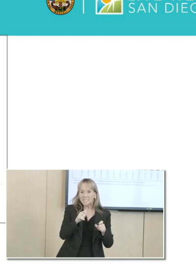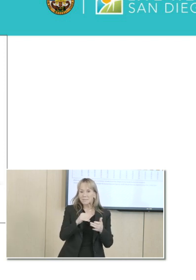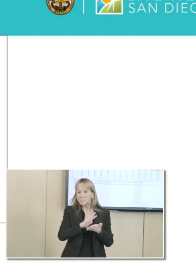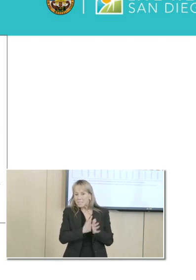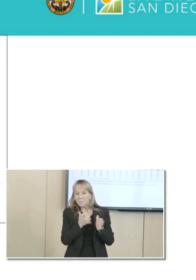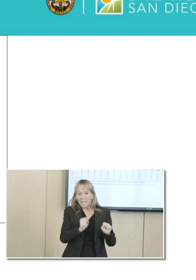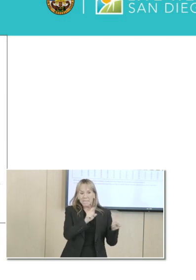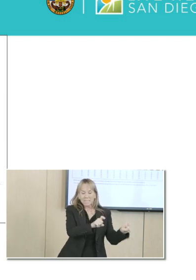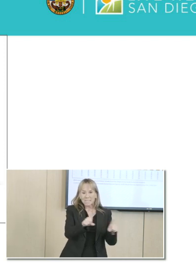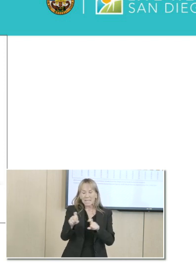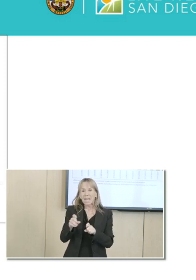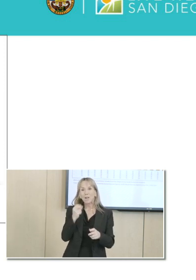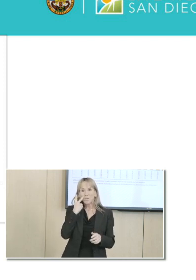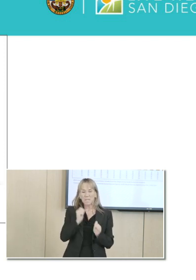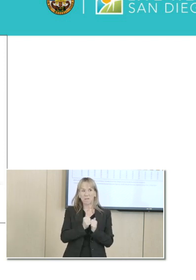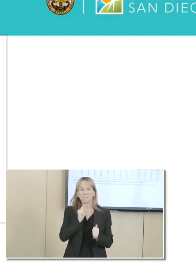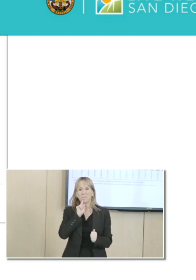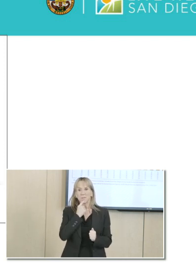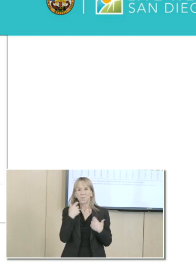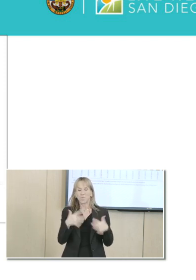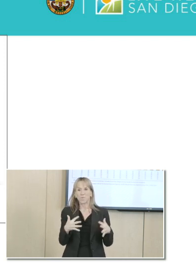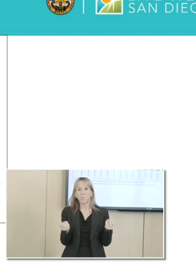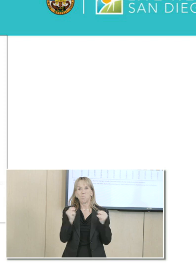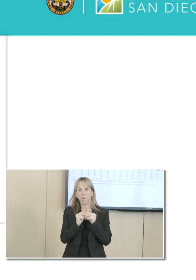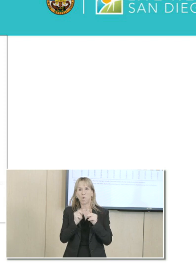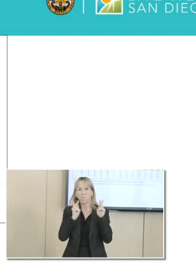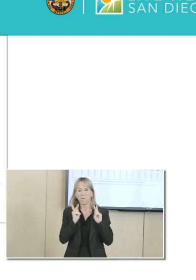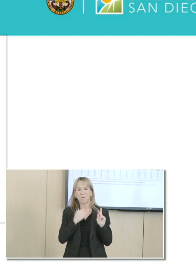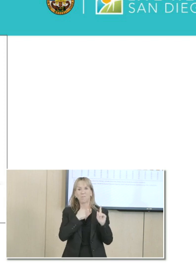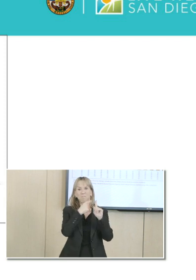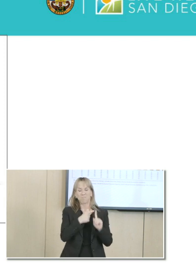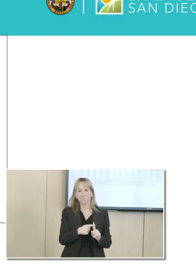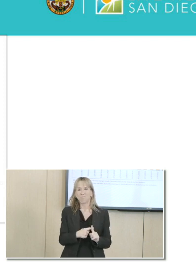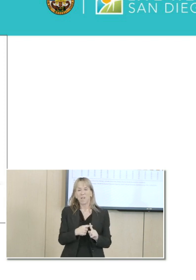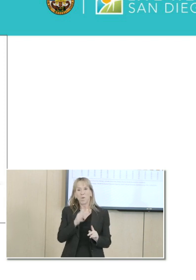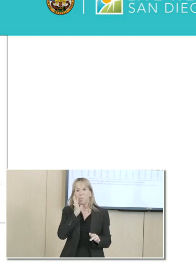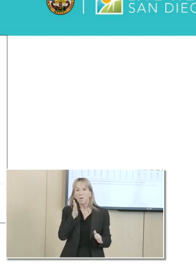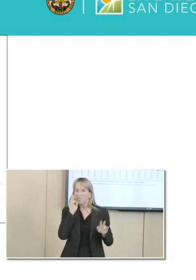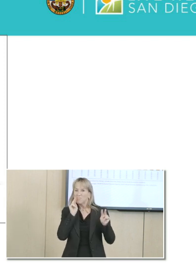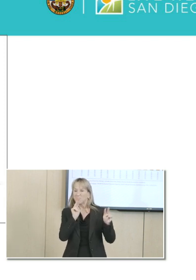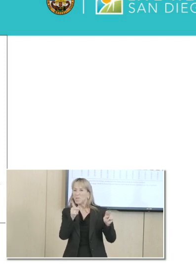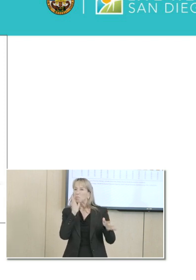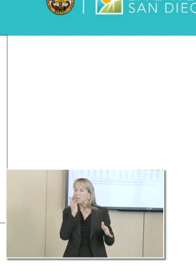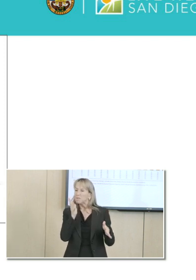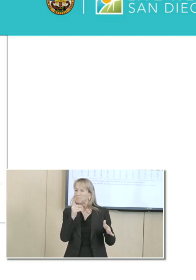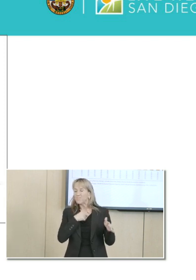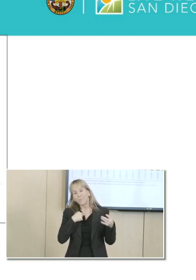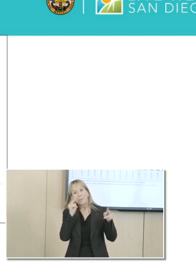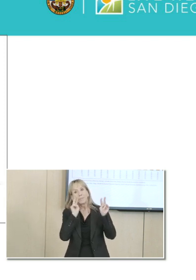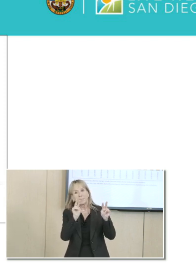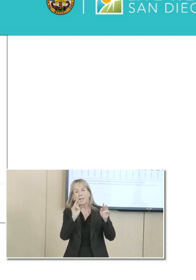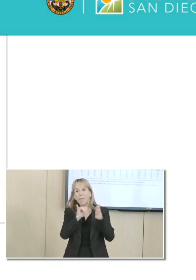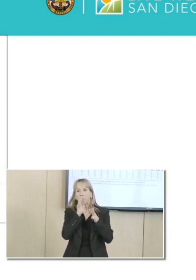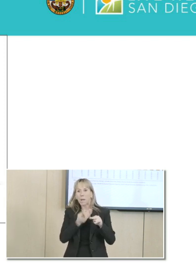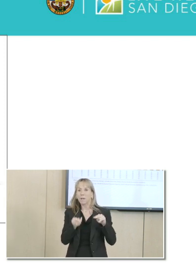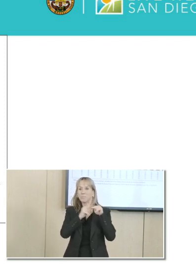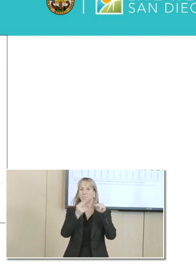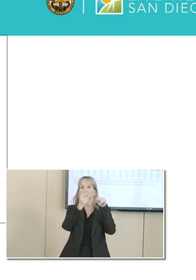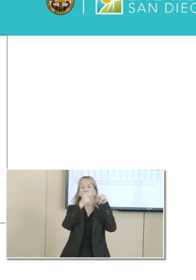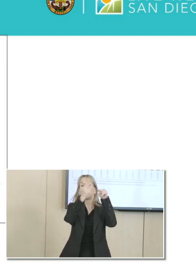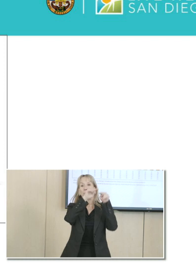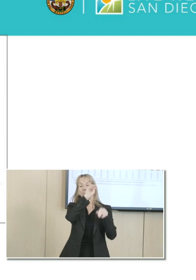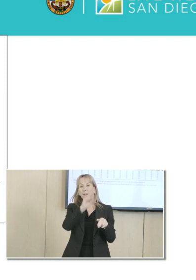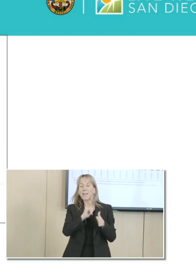severity and impact of this really takes hold, we fully expect these numbers will continue to increase, which is why we are asking the public